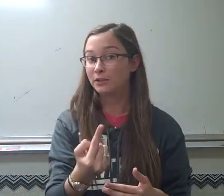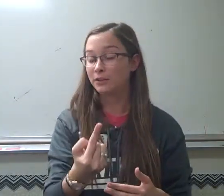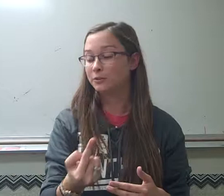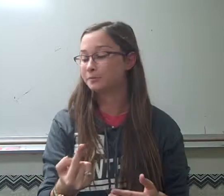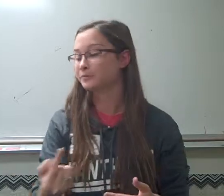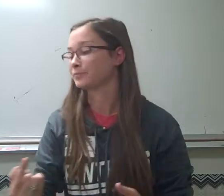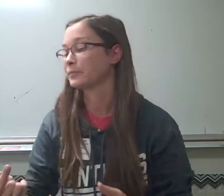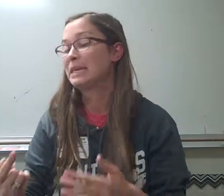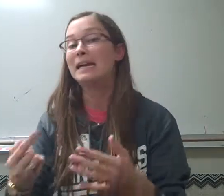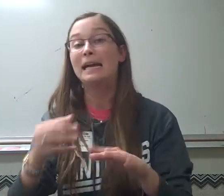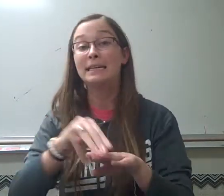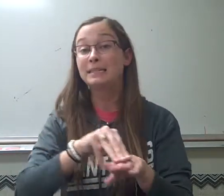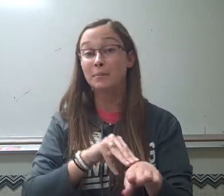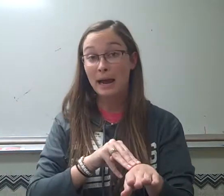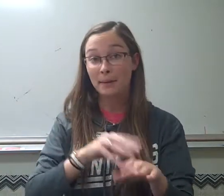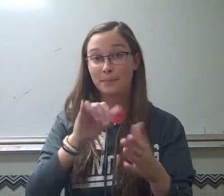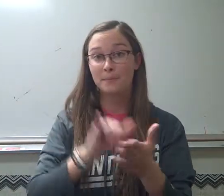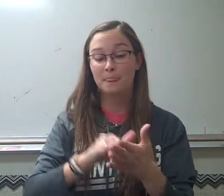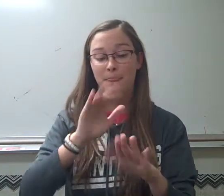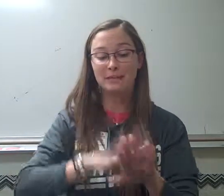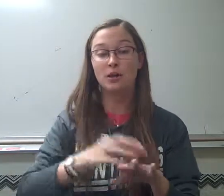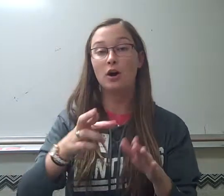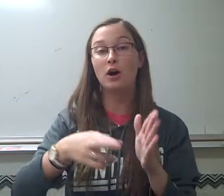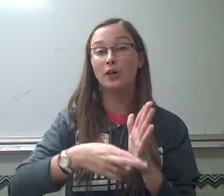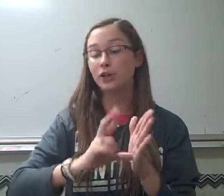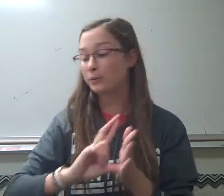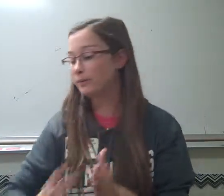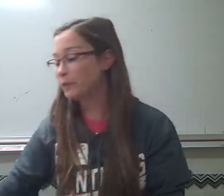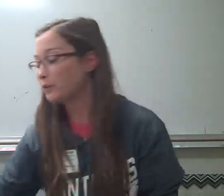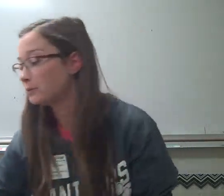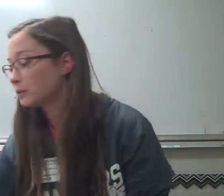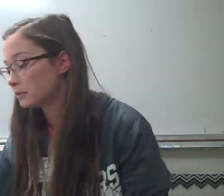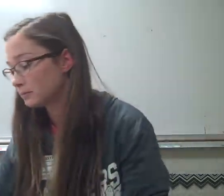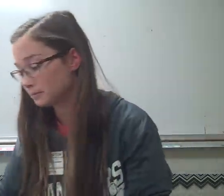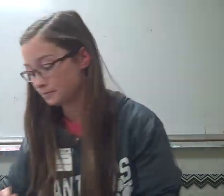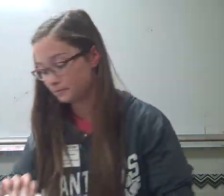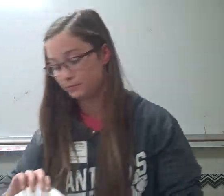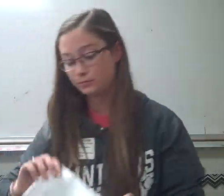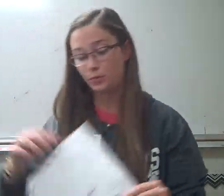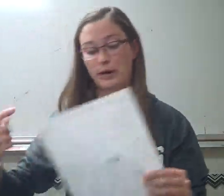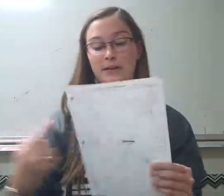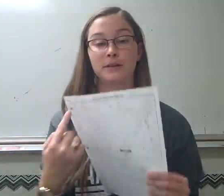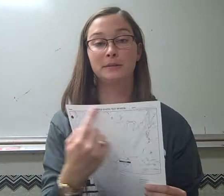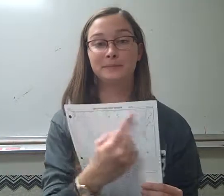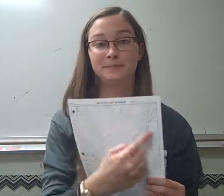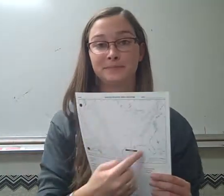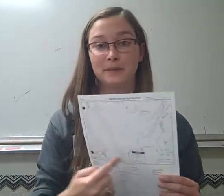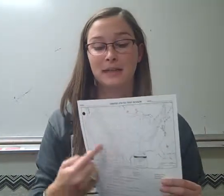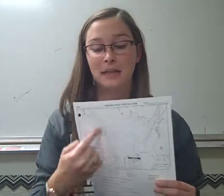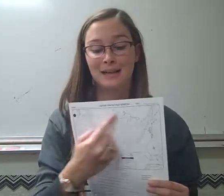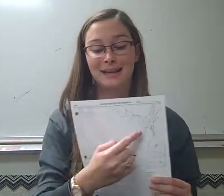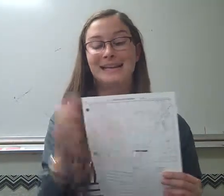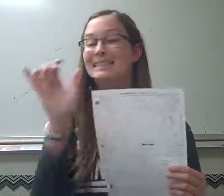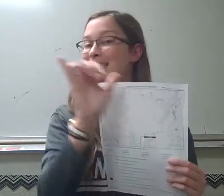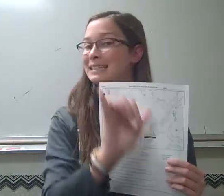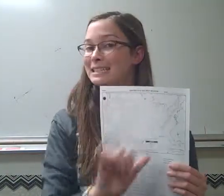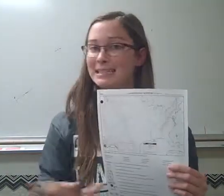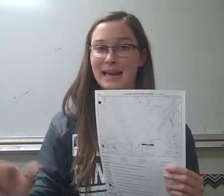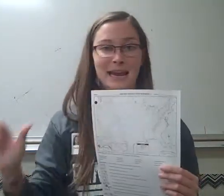you is the map that's on your review. Right here is the